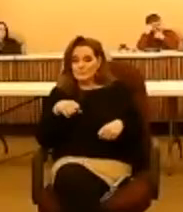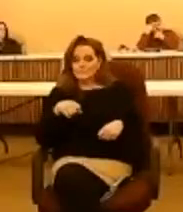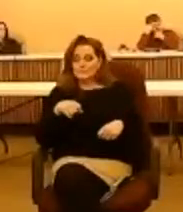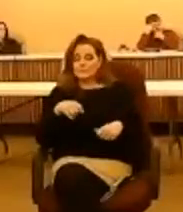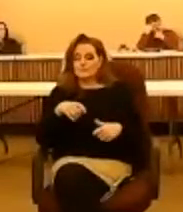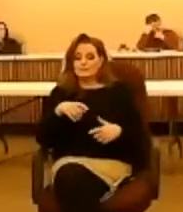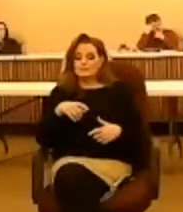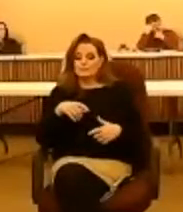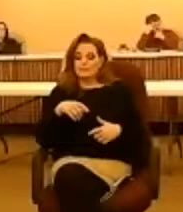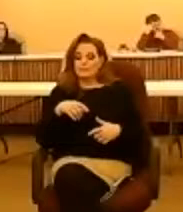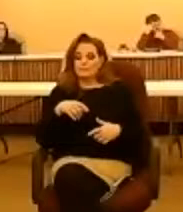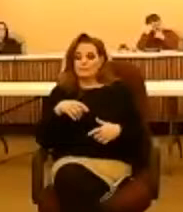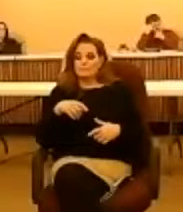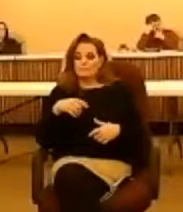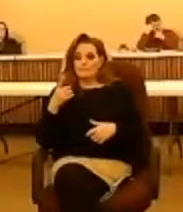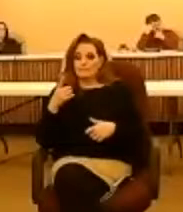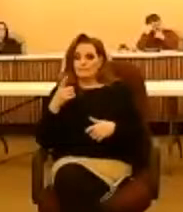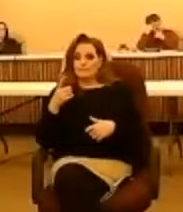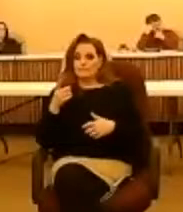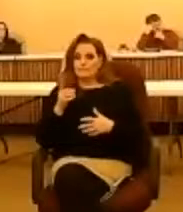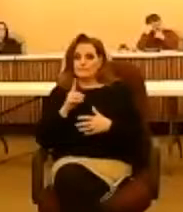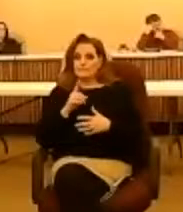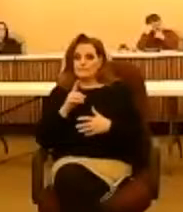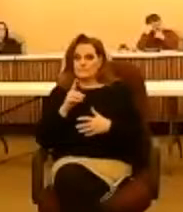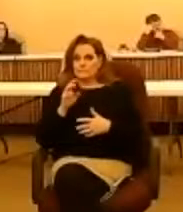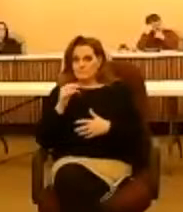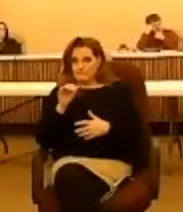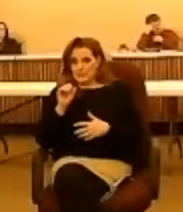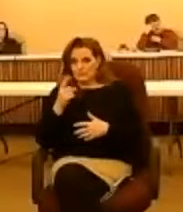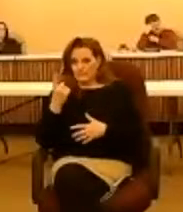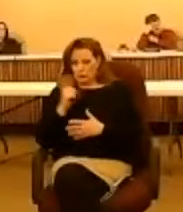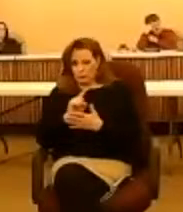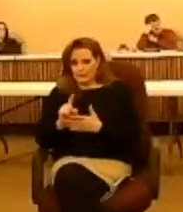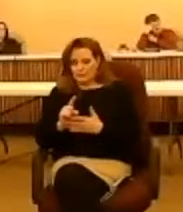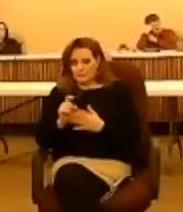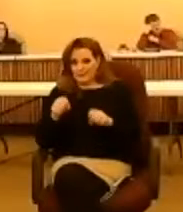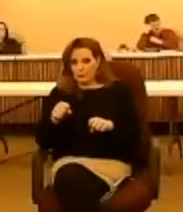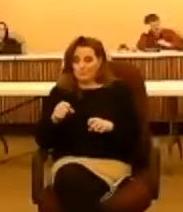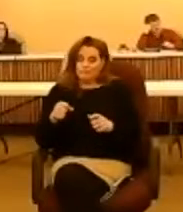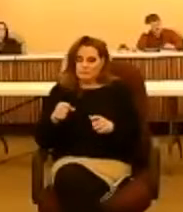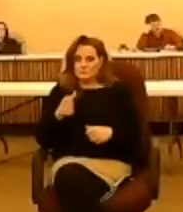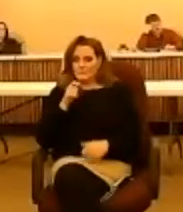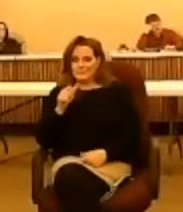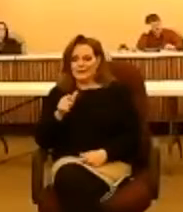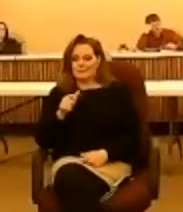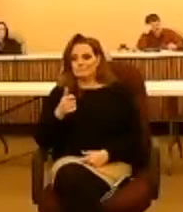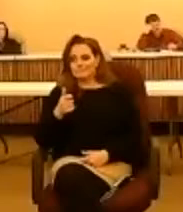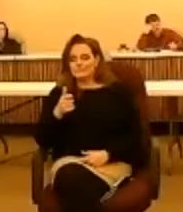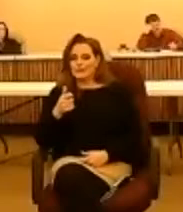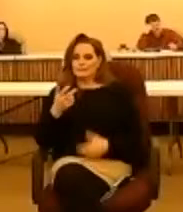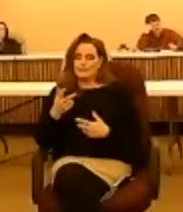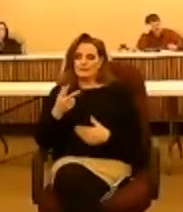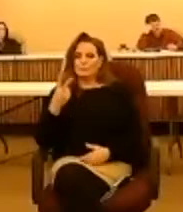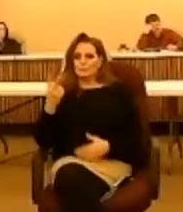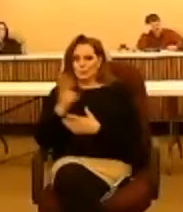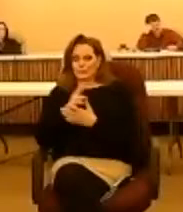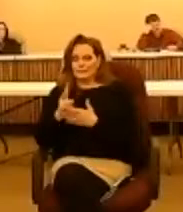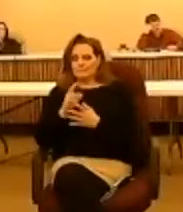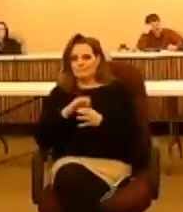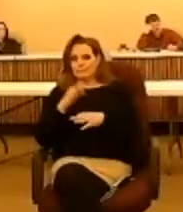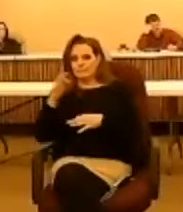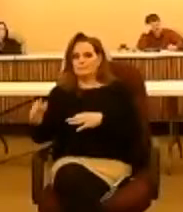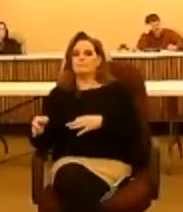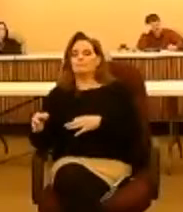the first meeting in March, then so be it. If it's not, it might be nice to have the extra 2 weeks,